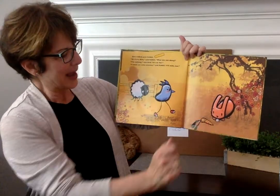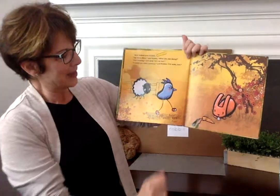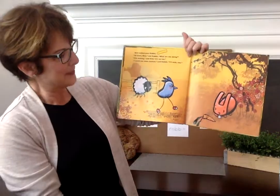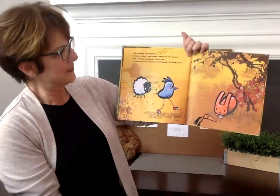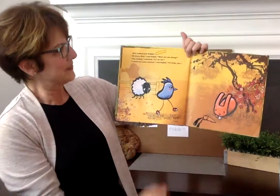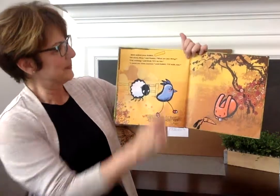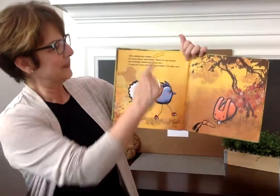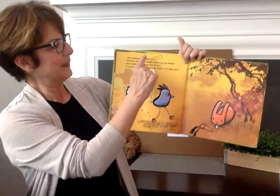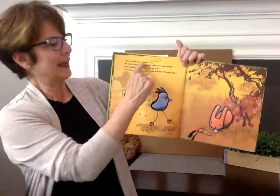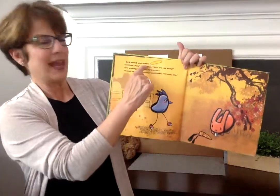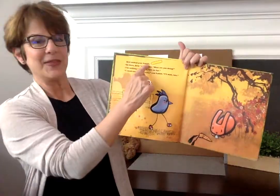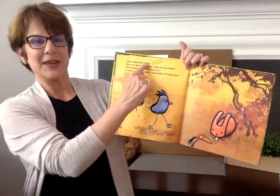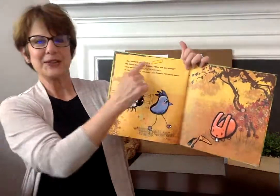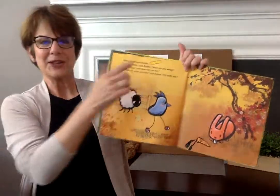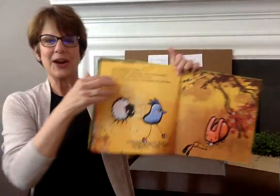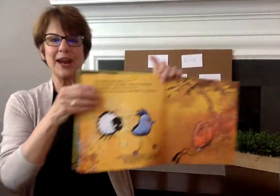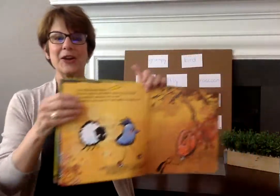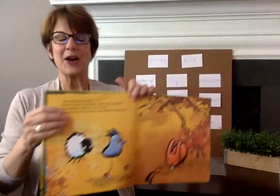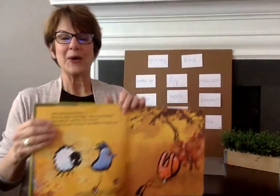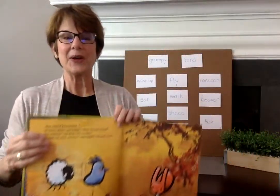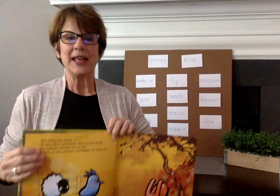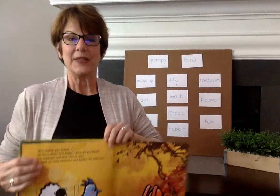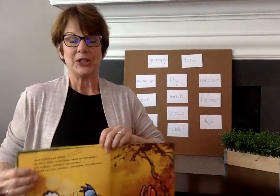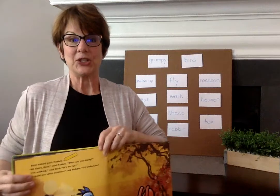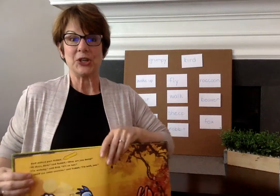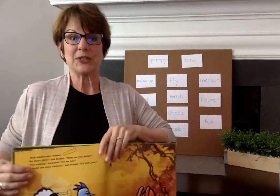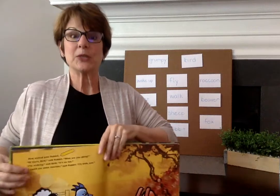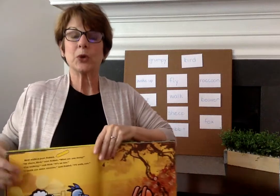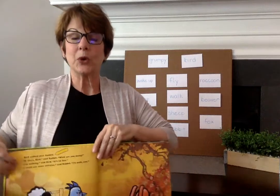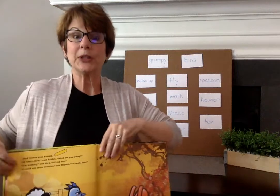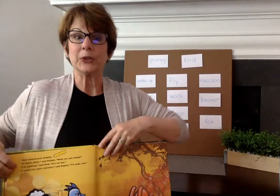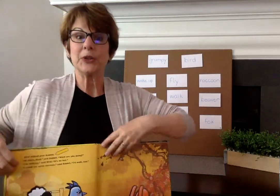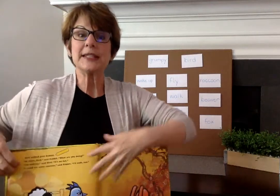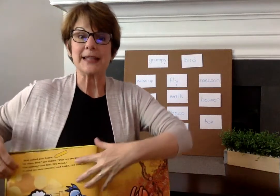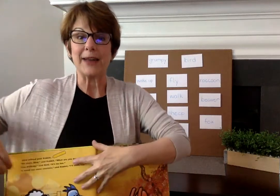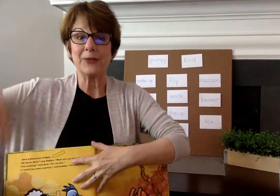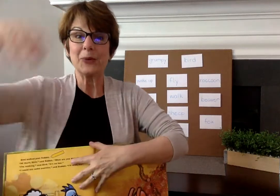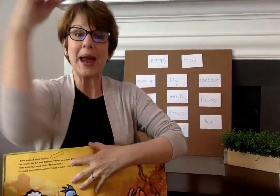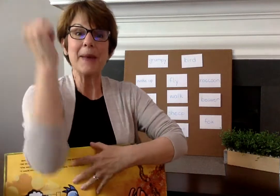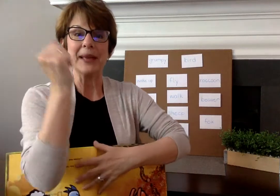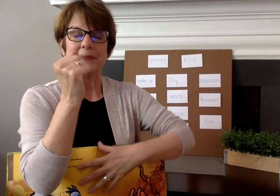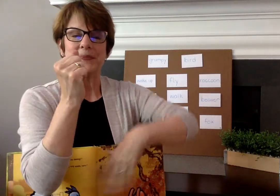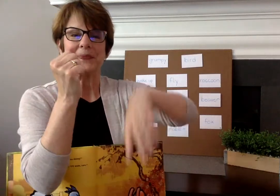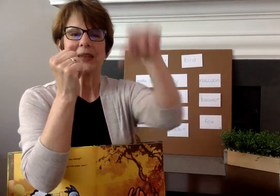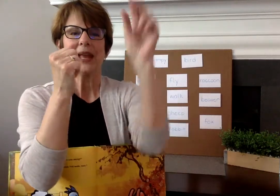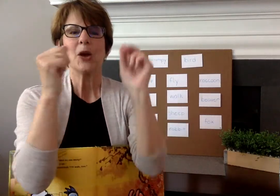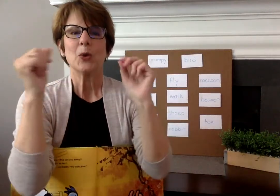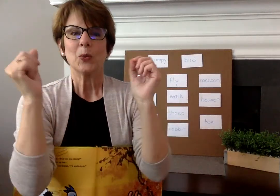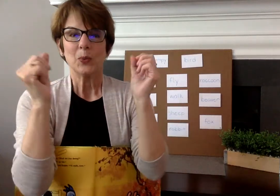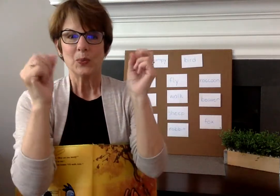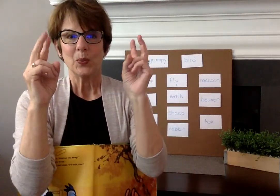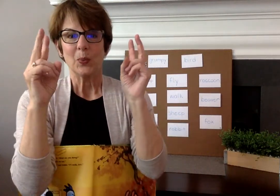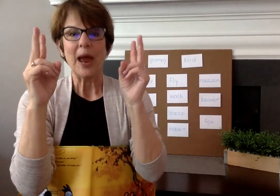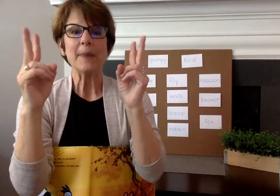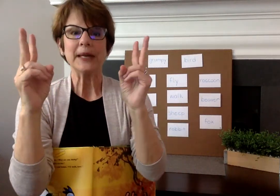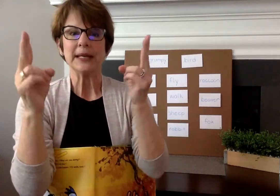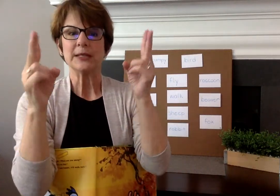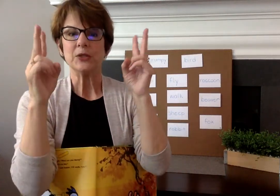rabbit. And there's our arrow that shows us we're going to learn the sign for rabbit. Rabbit is you take